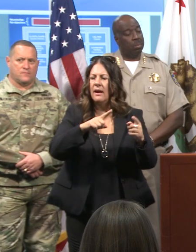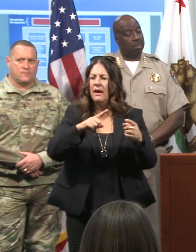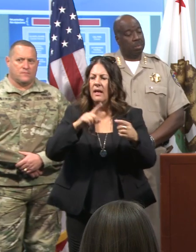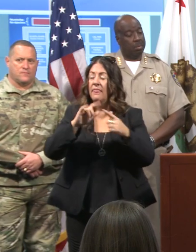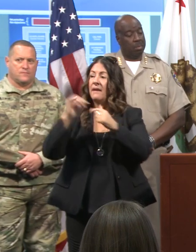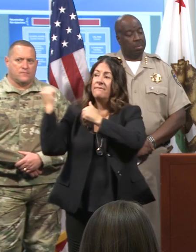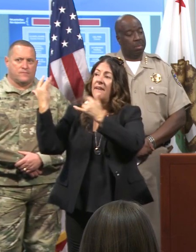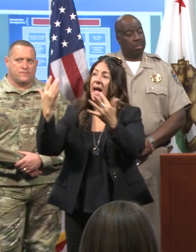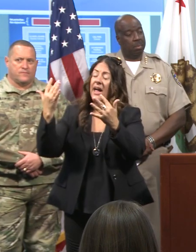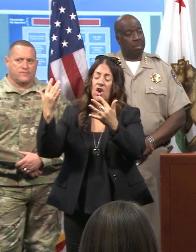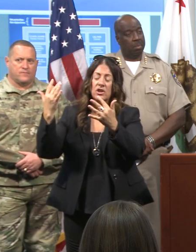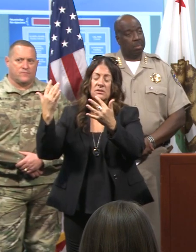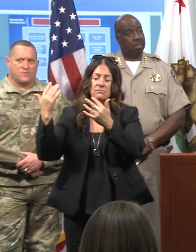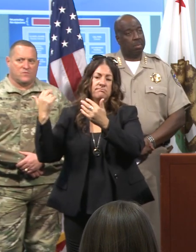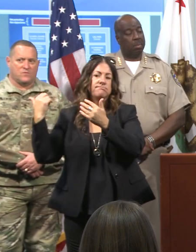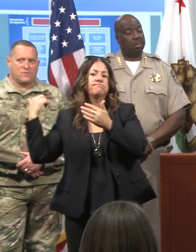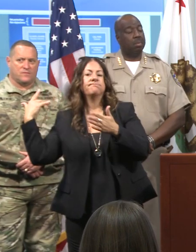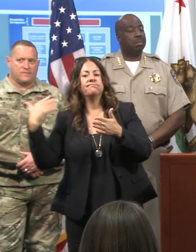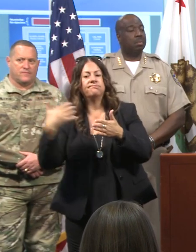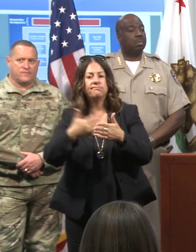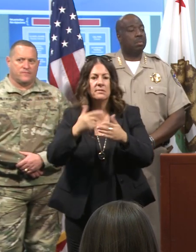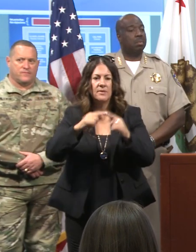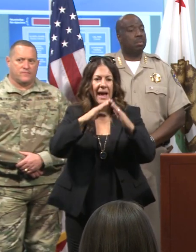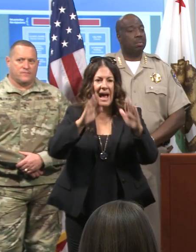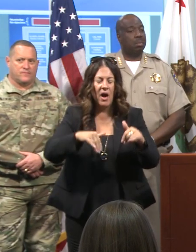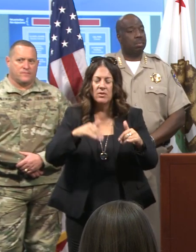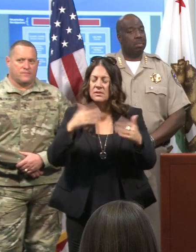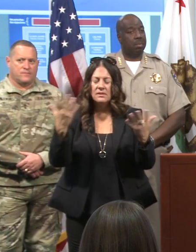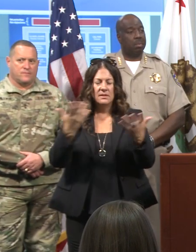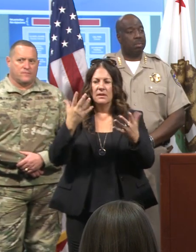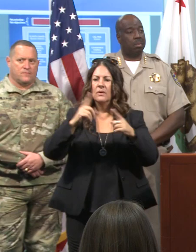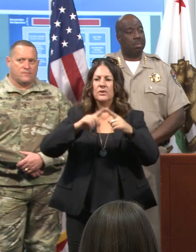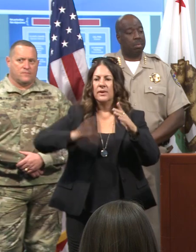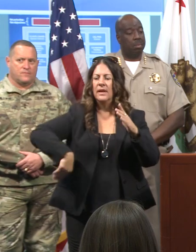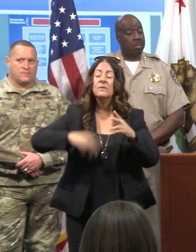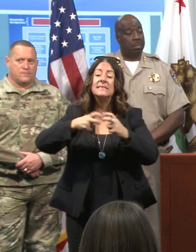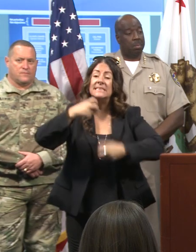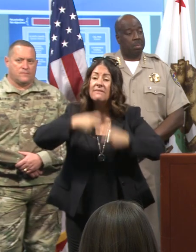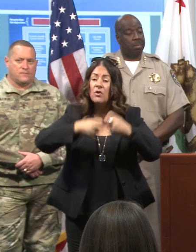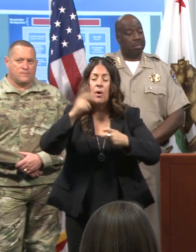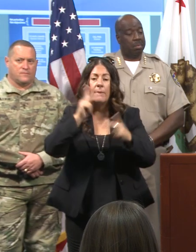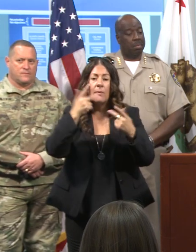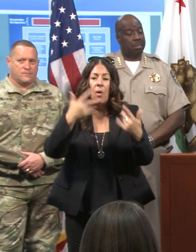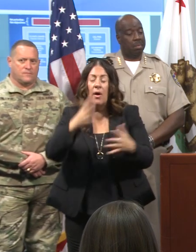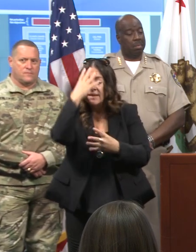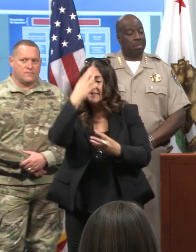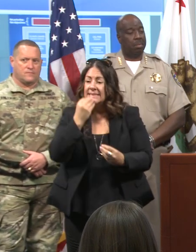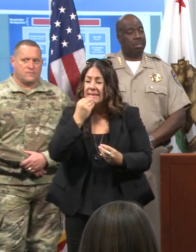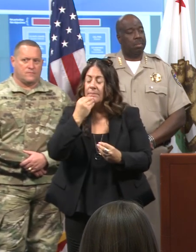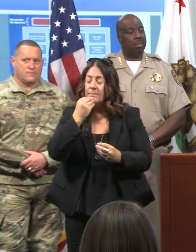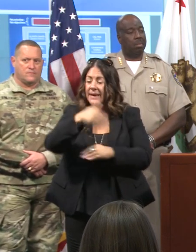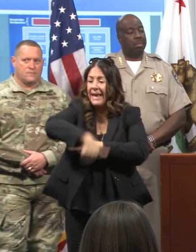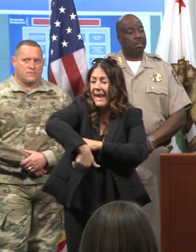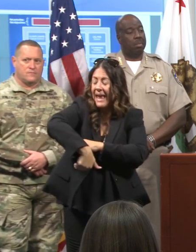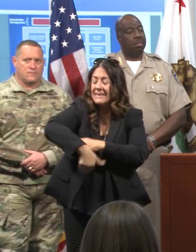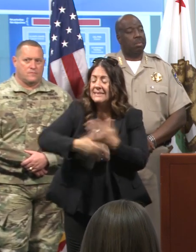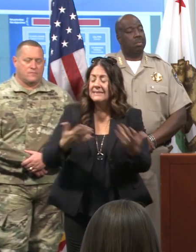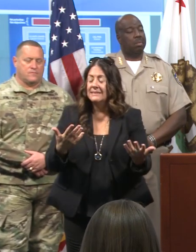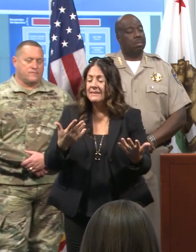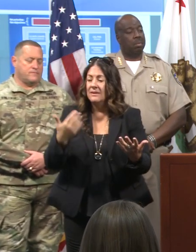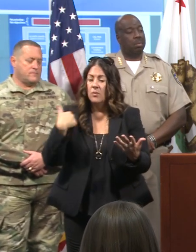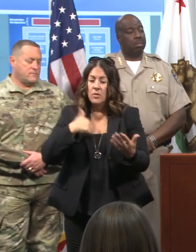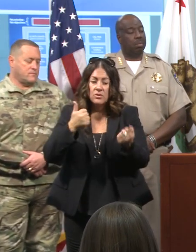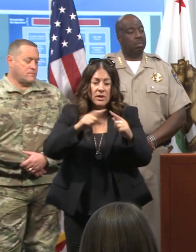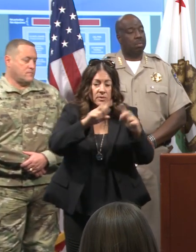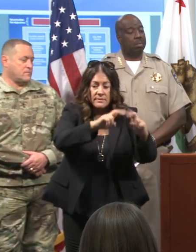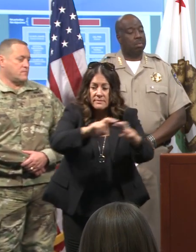realized the fires were occurring in many cases. And so it was very difficult. People were in bed, and as we're dissecting you know, what